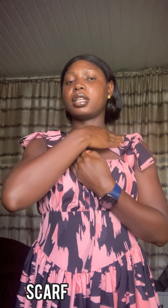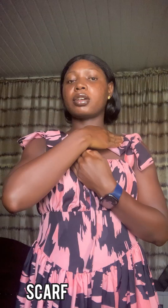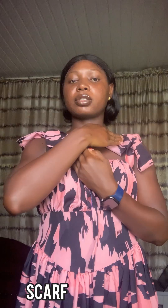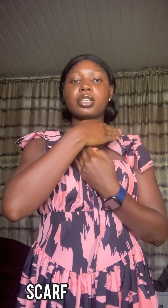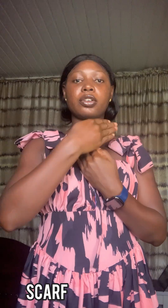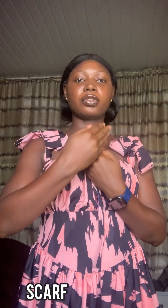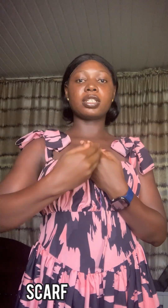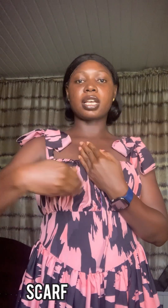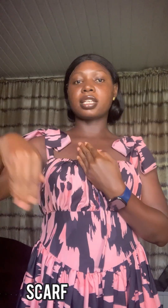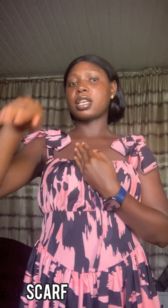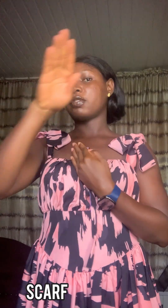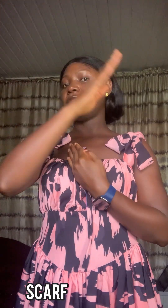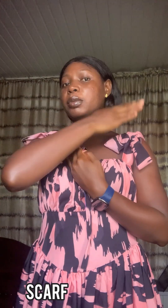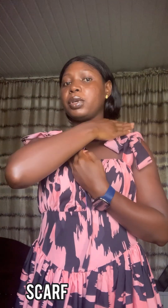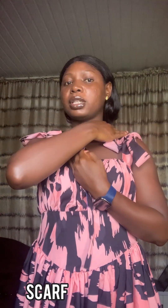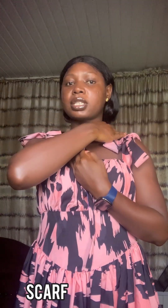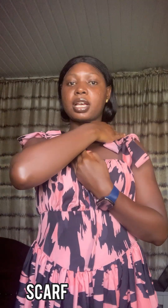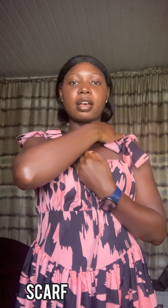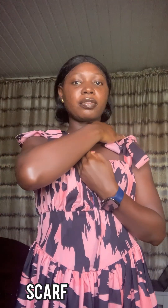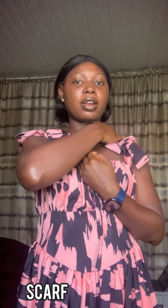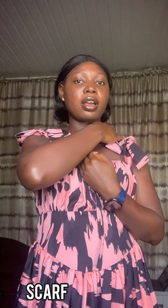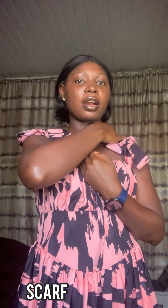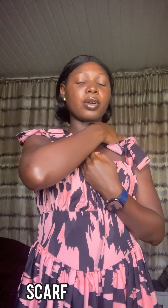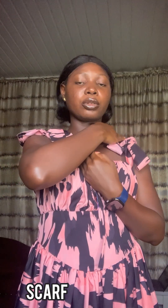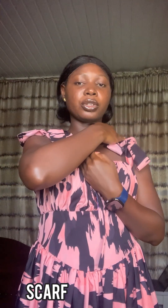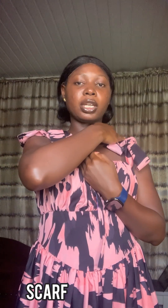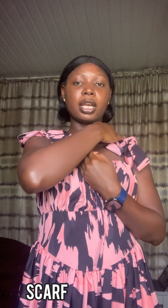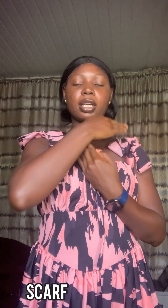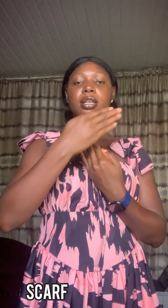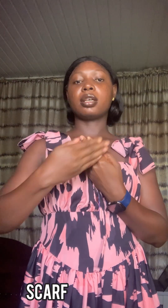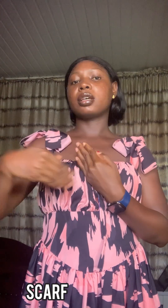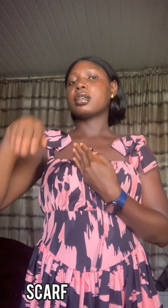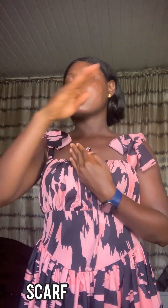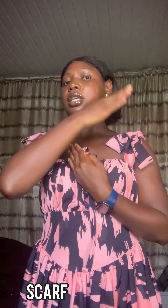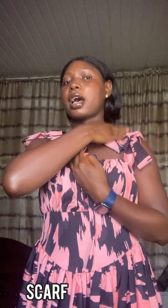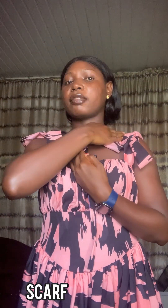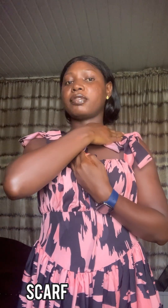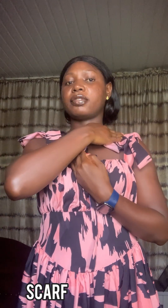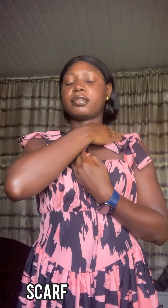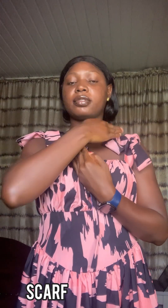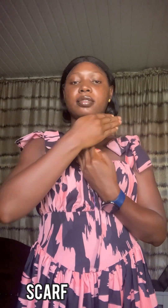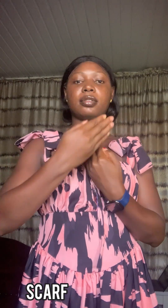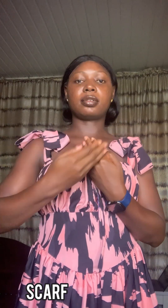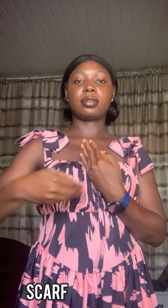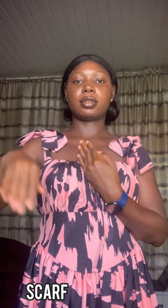Now think of this as flipping the scarf around your neck. Scarf.